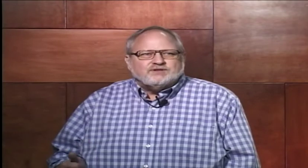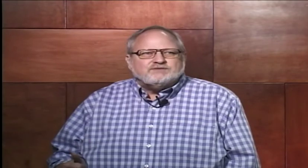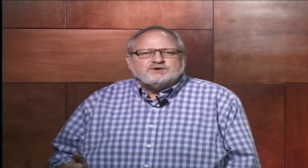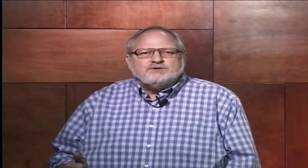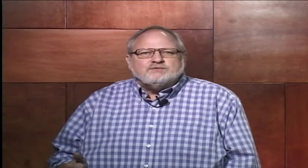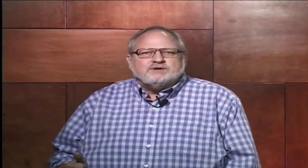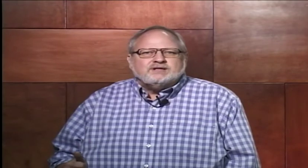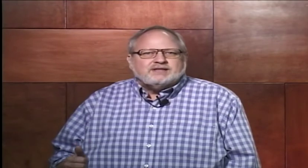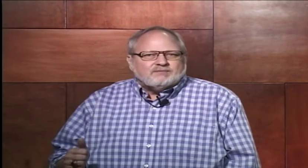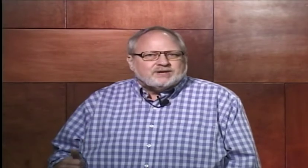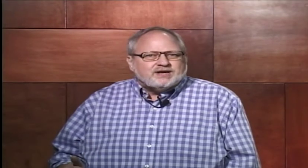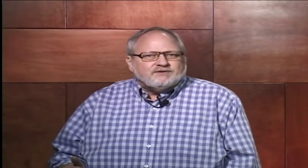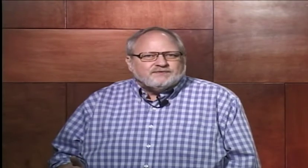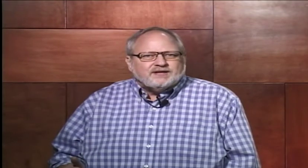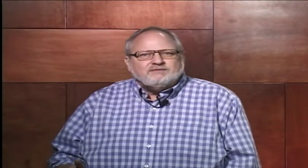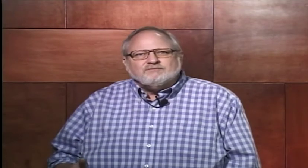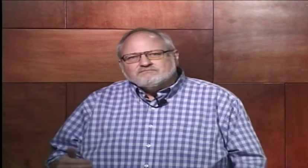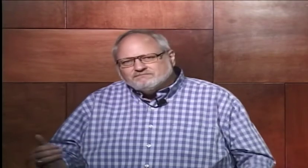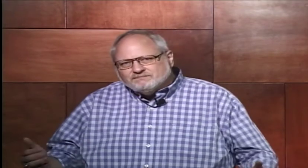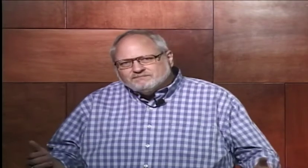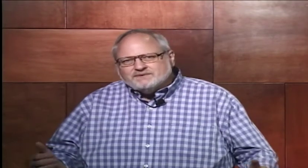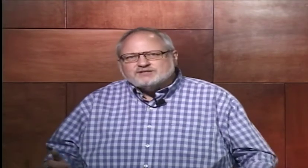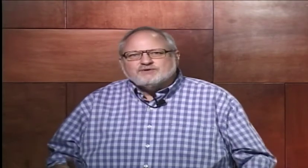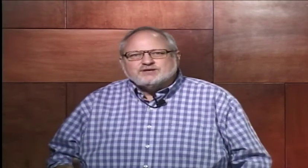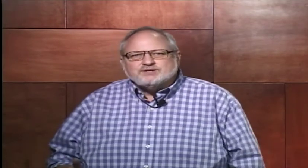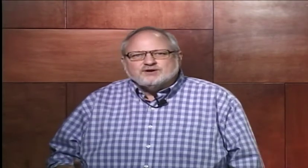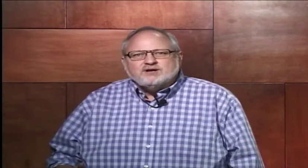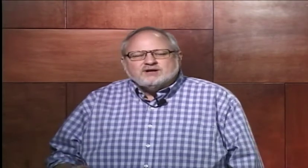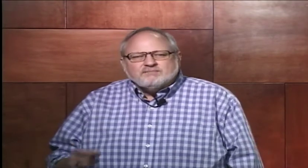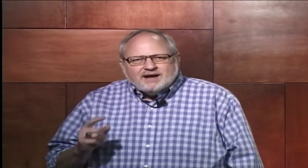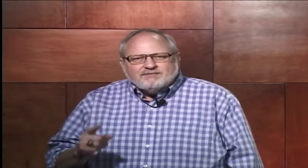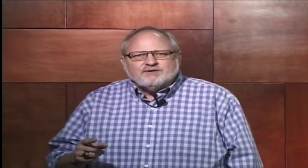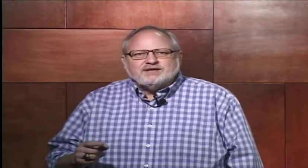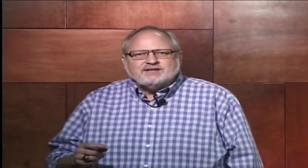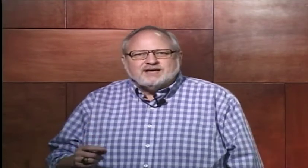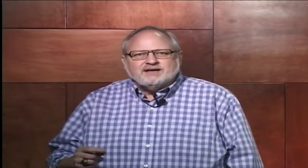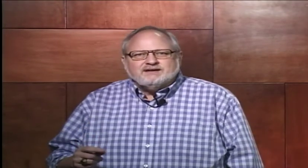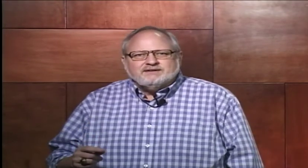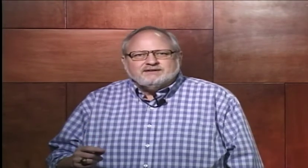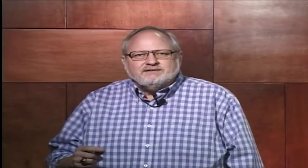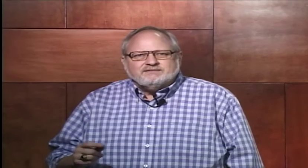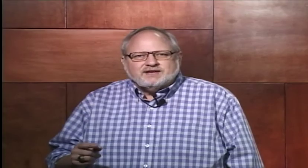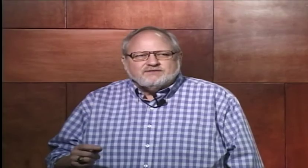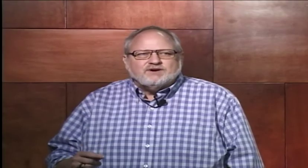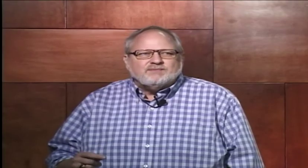those of you that we didn't offend, that's great too. But have a great day. Thank you very much.